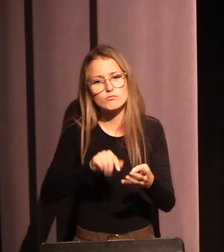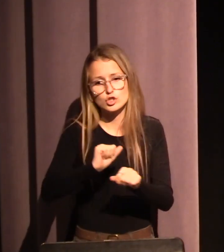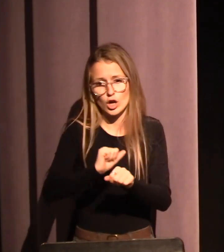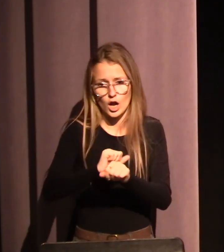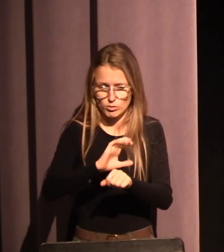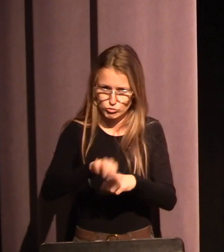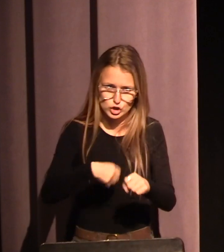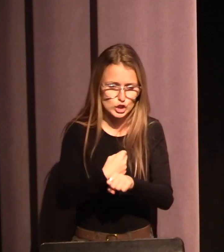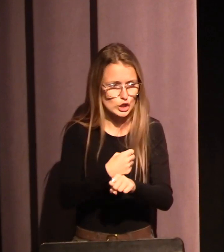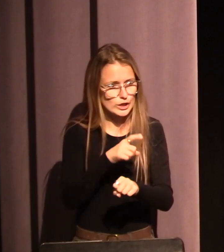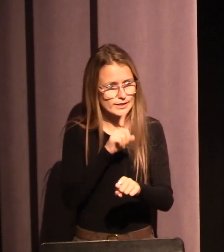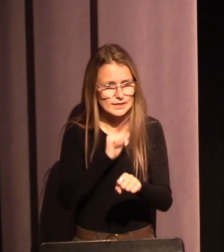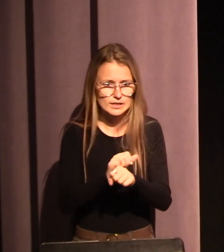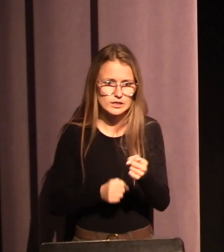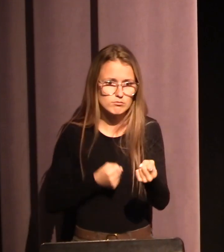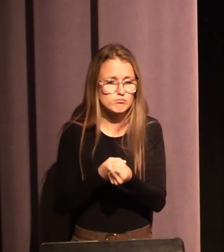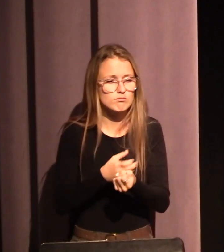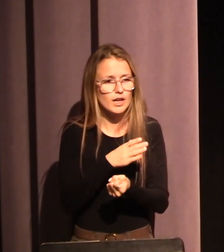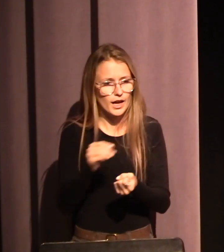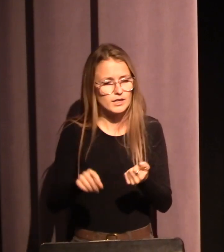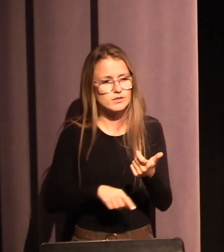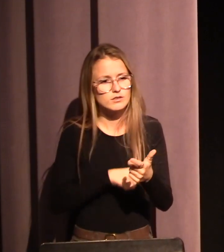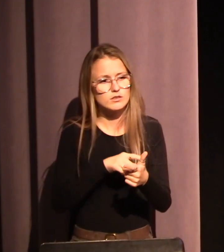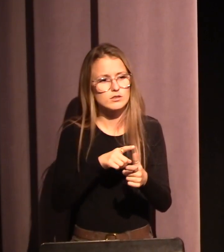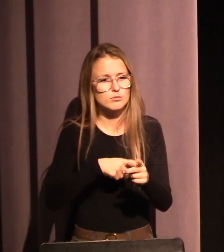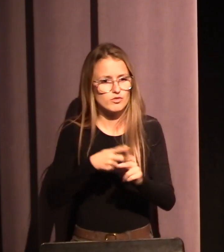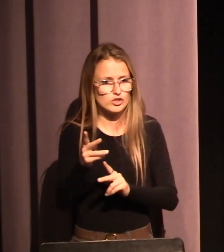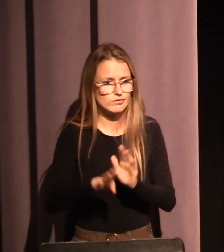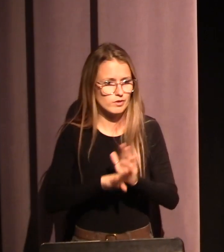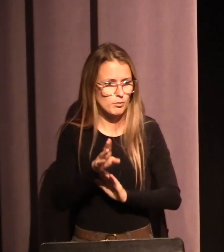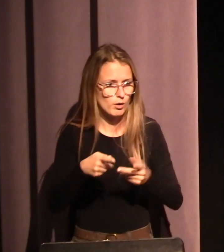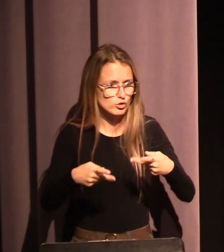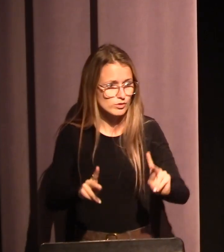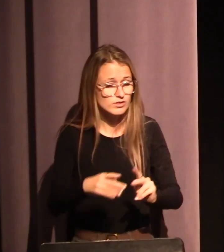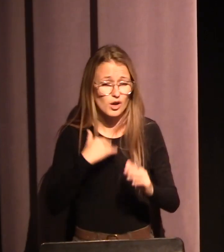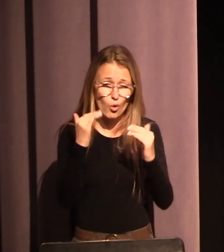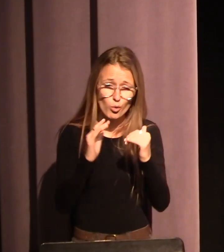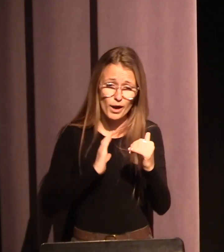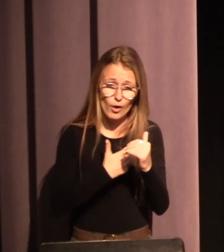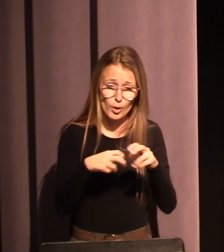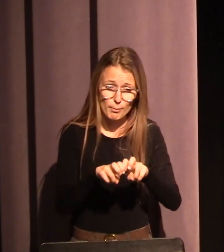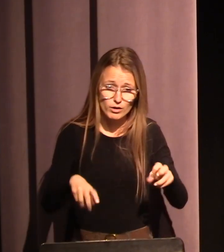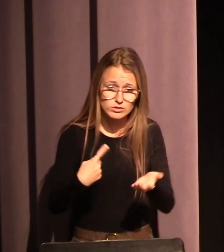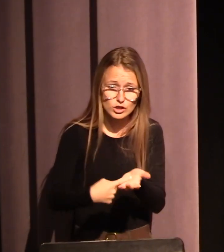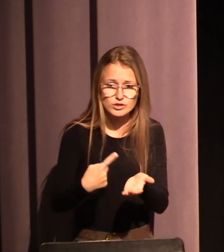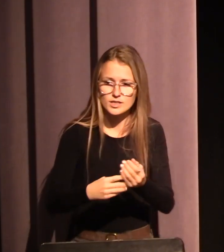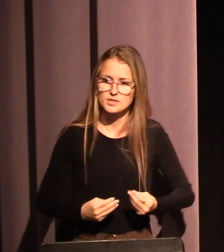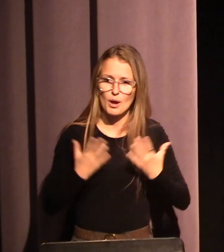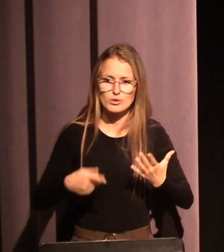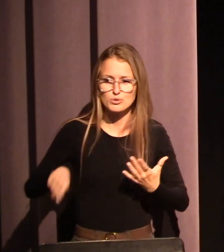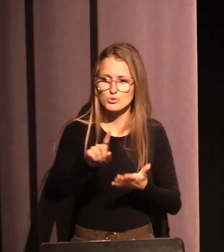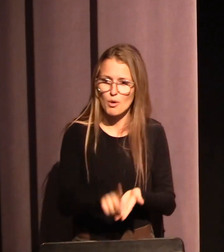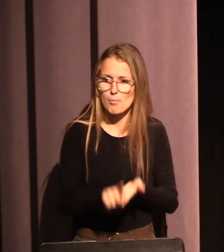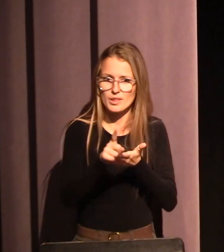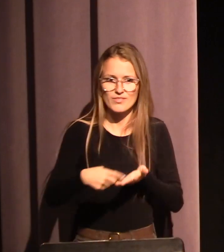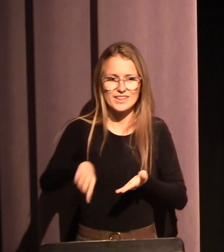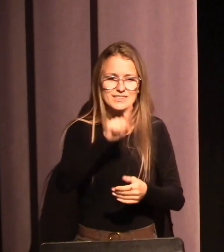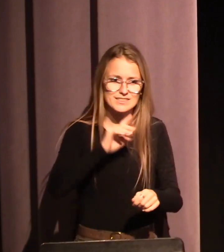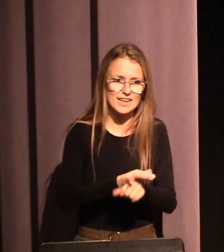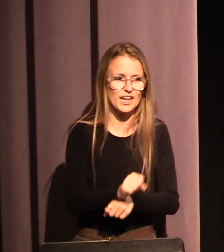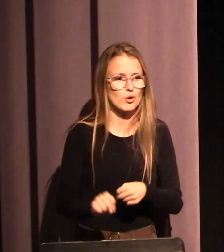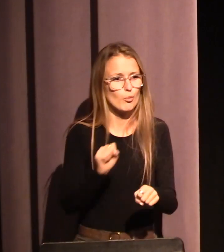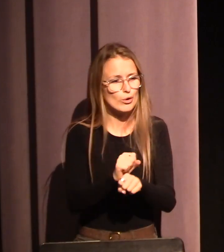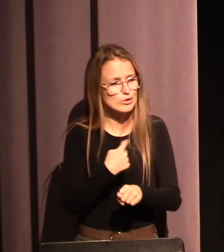and professional opportunities. I hope our panel discussion inspires you to uplift these dedicated workers as you come